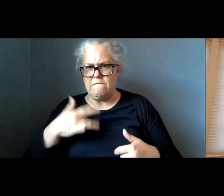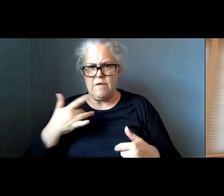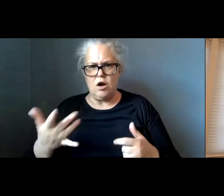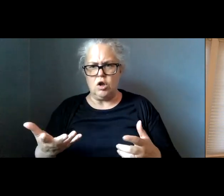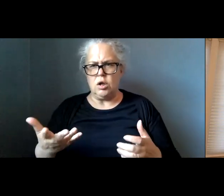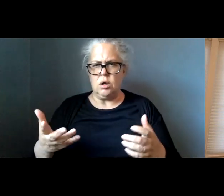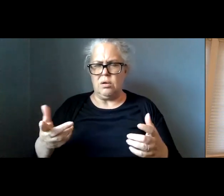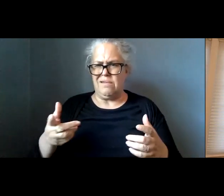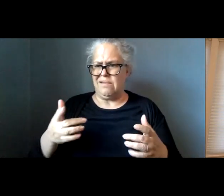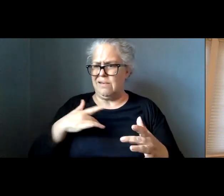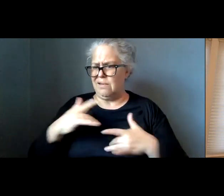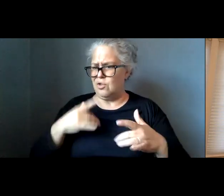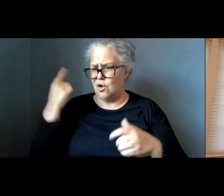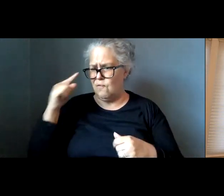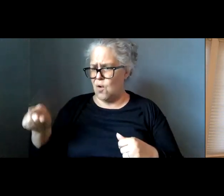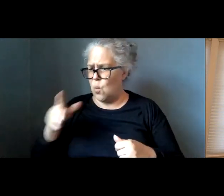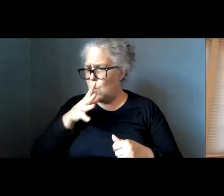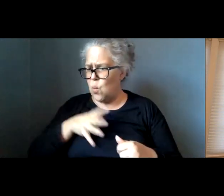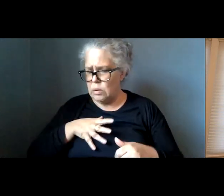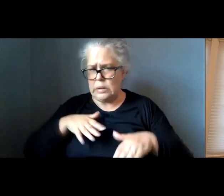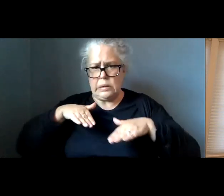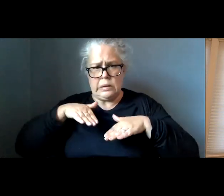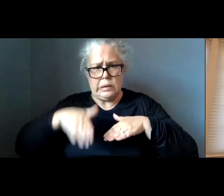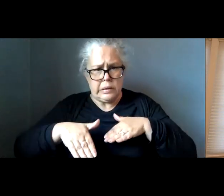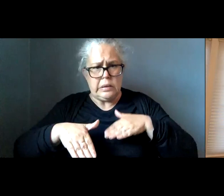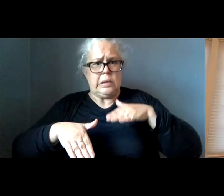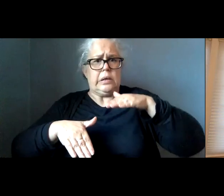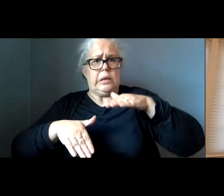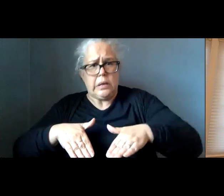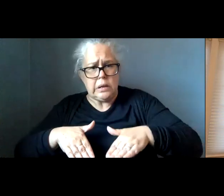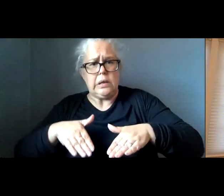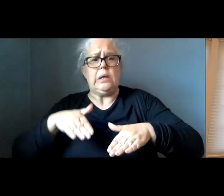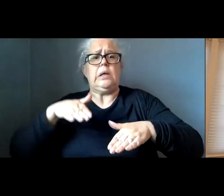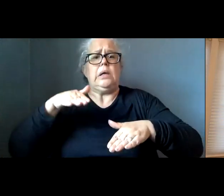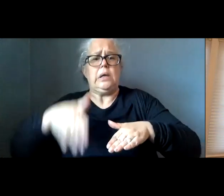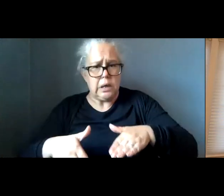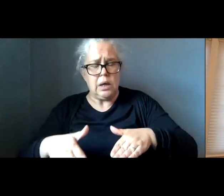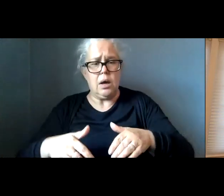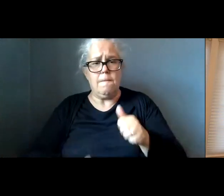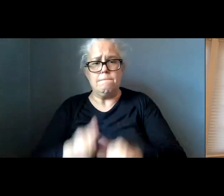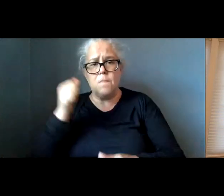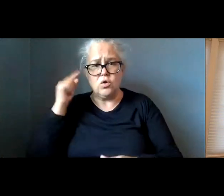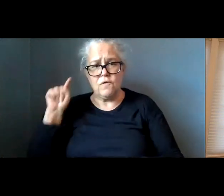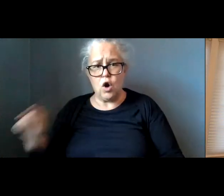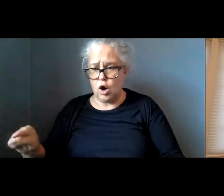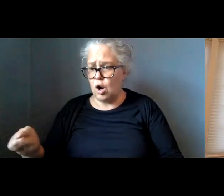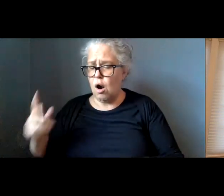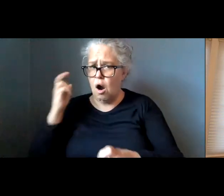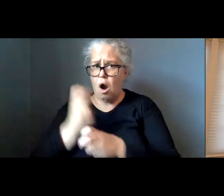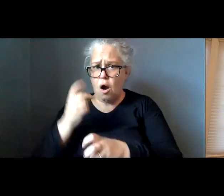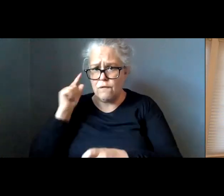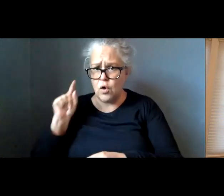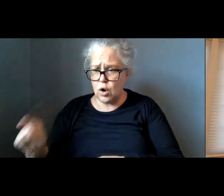concern for this woman who was pushing the limits of all that she had ever experienced physically, and as far as I could discern emotionally as